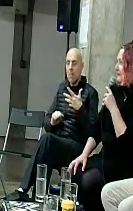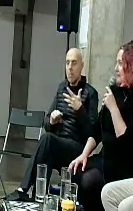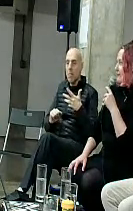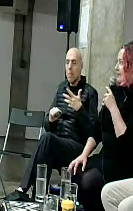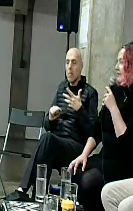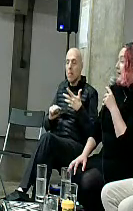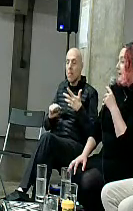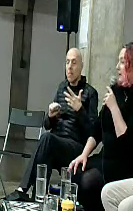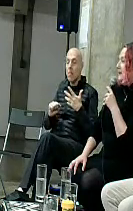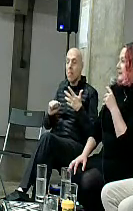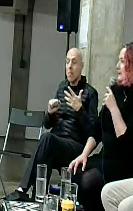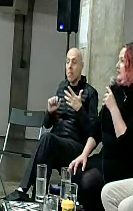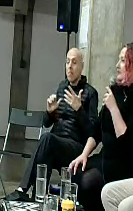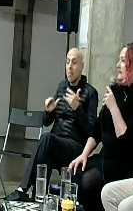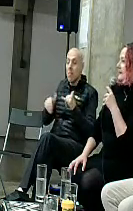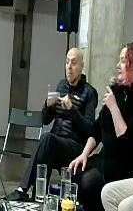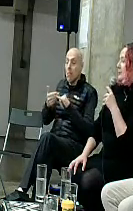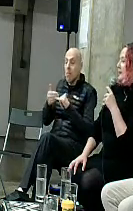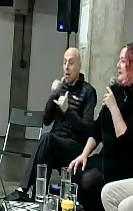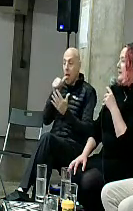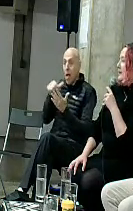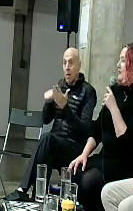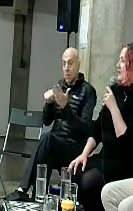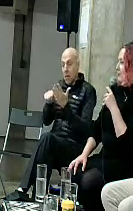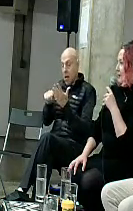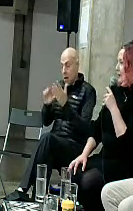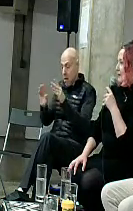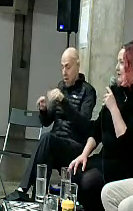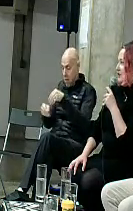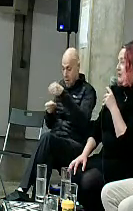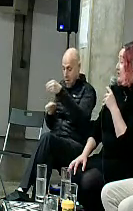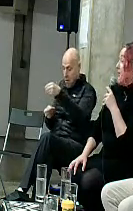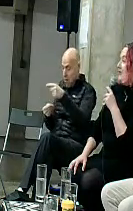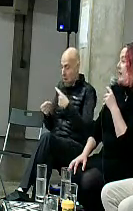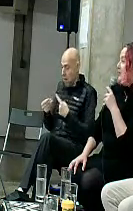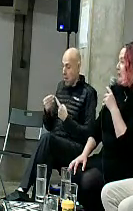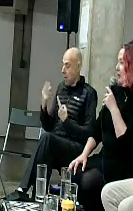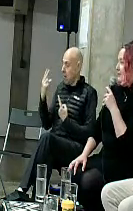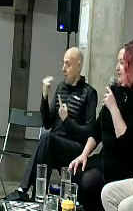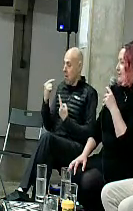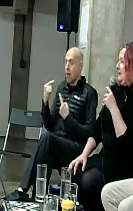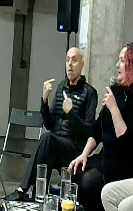she received the final letter from the DWP informing her that she was not